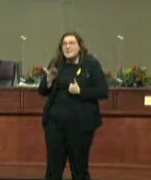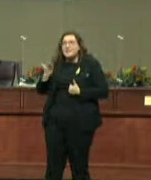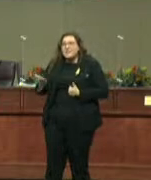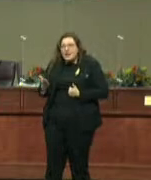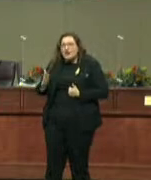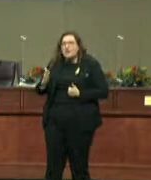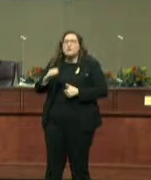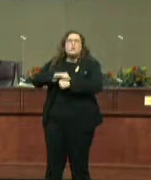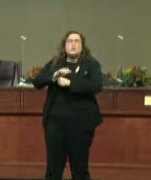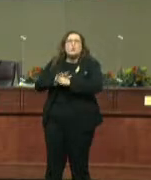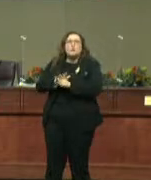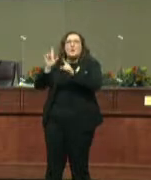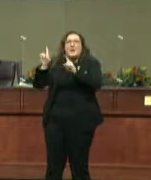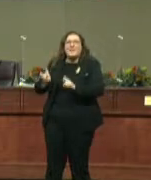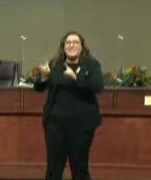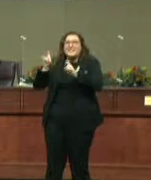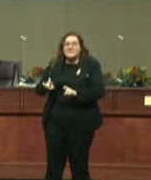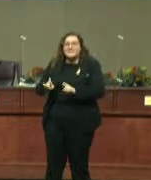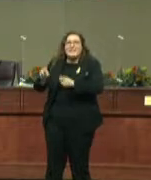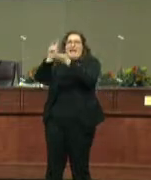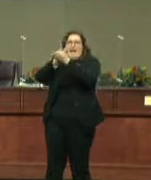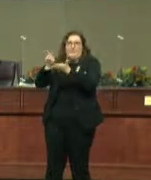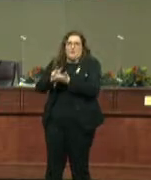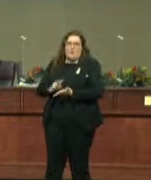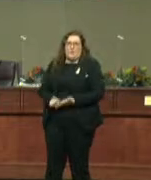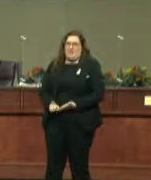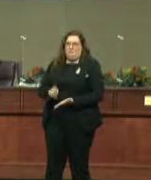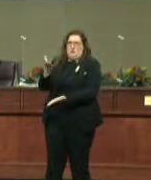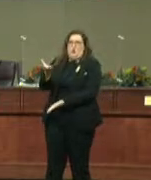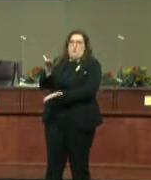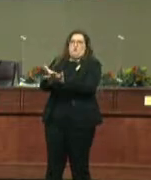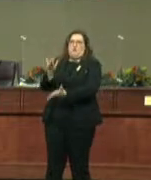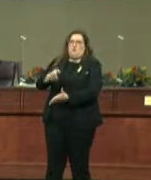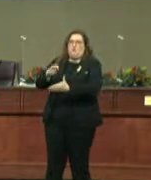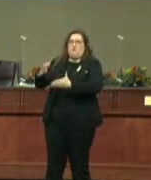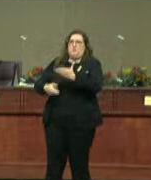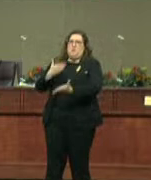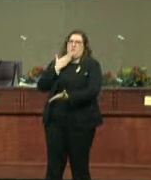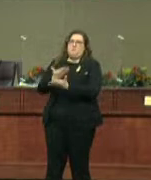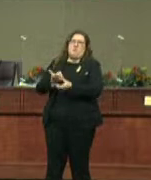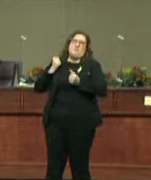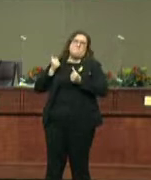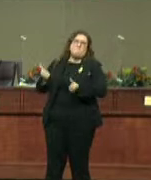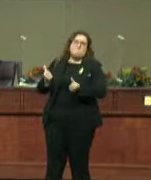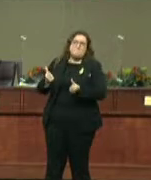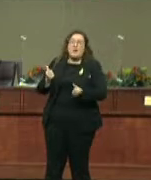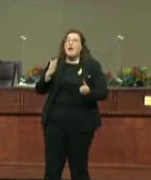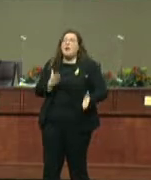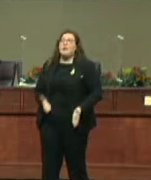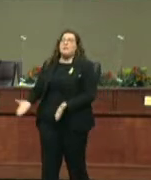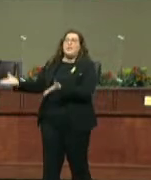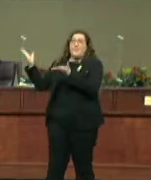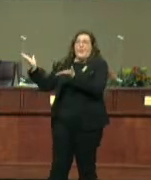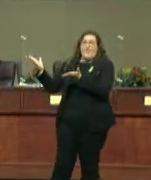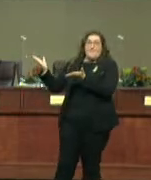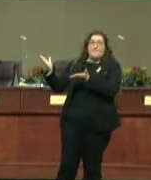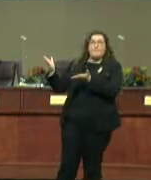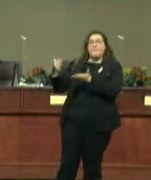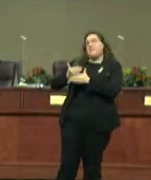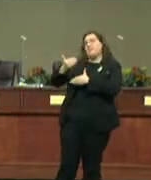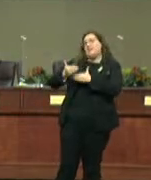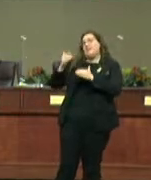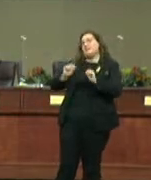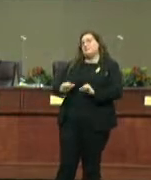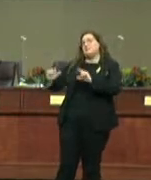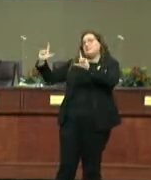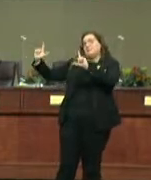So that really yields great results. And this is the percentage of residents with COVID-19 infections